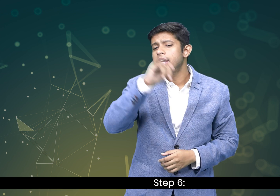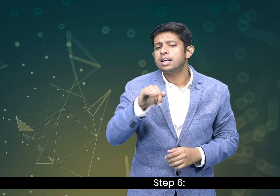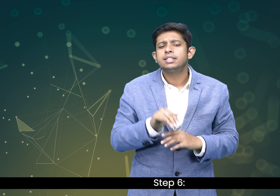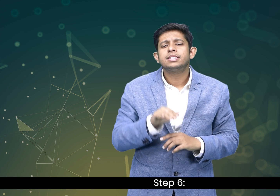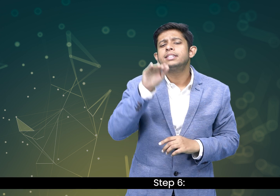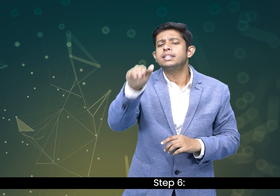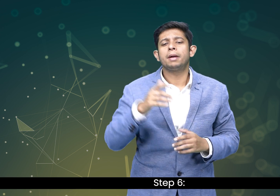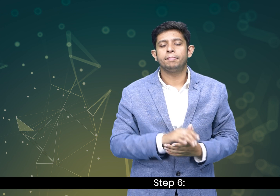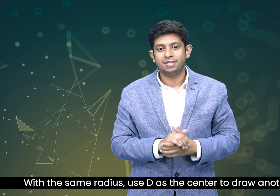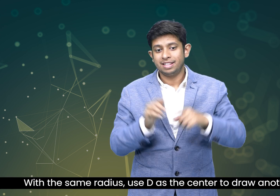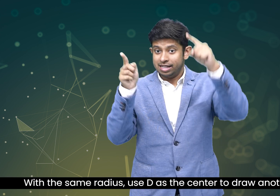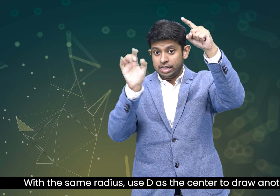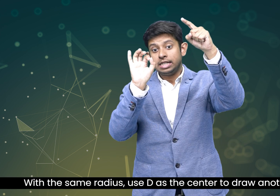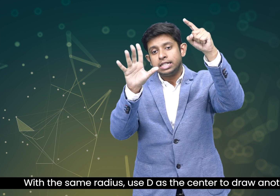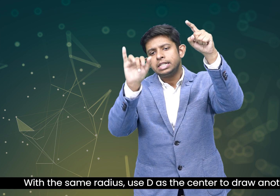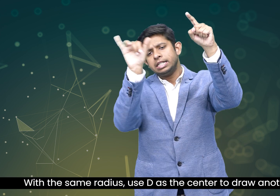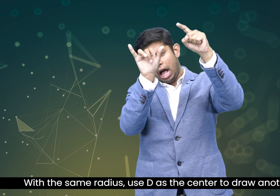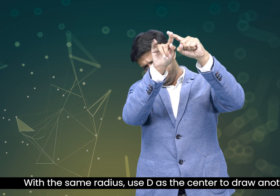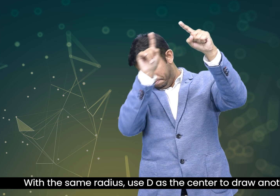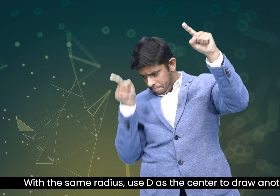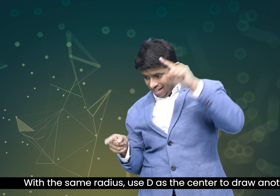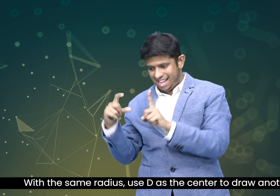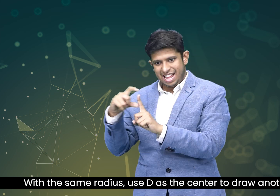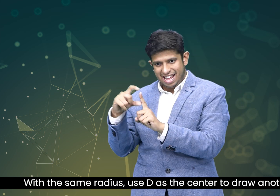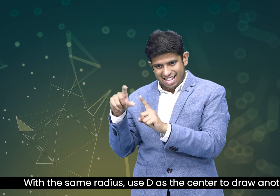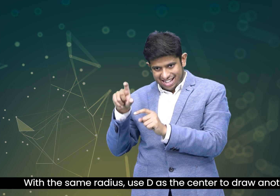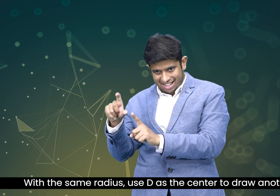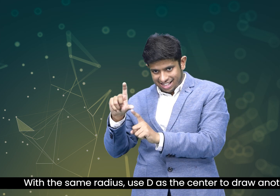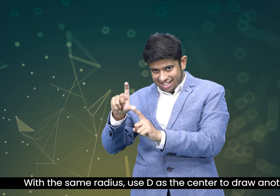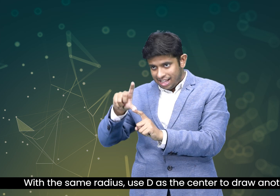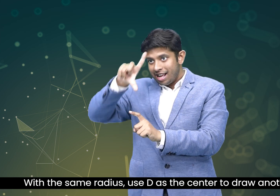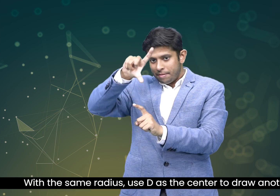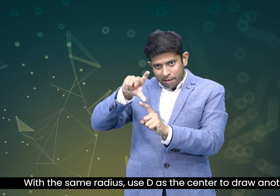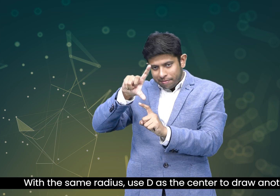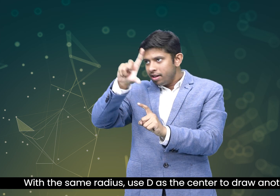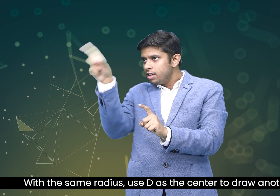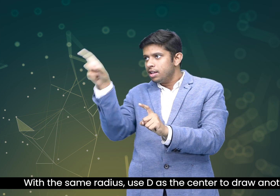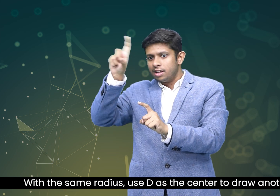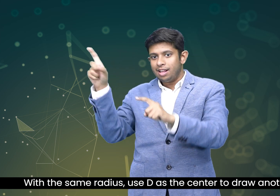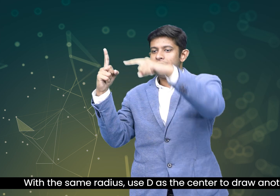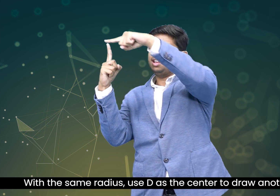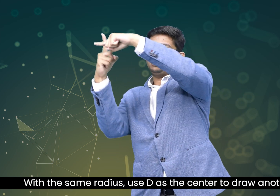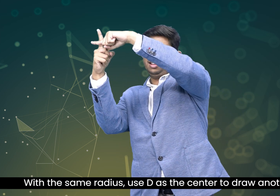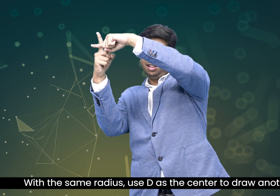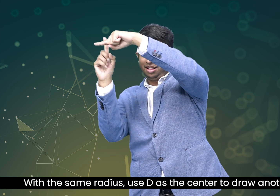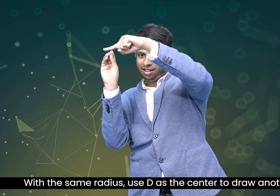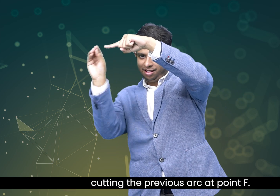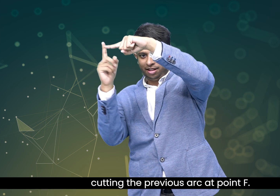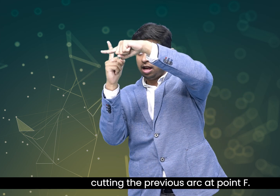Step 6. With the same radius, use D as the center to draw another arc, cutting the